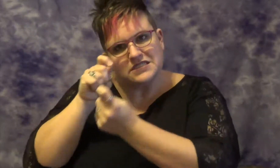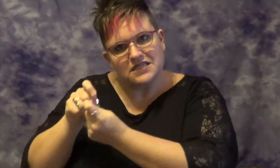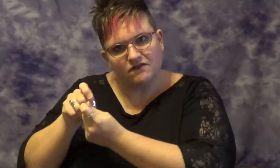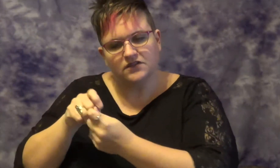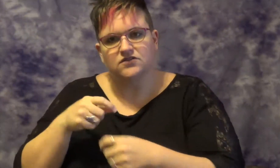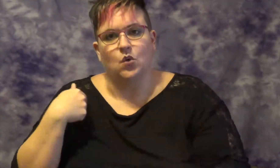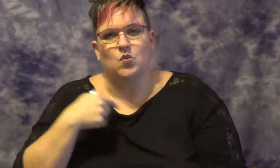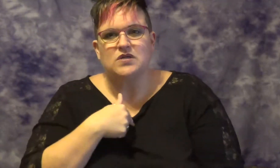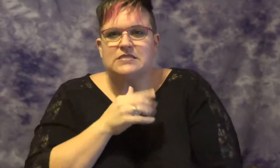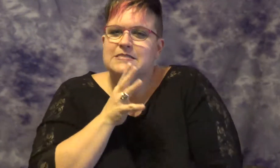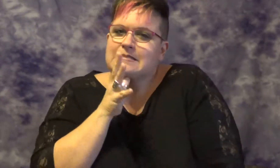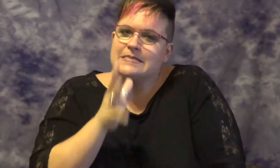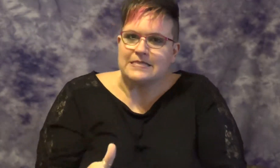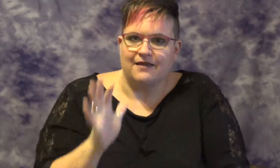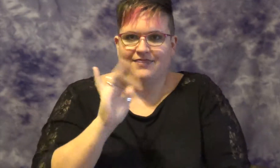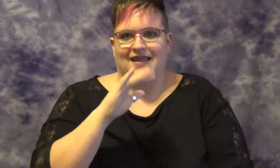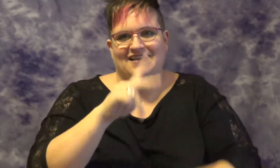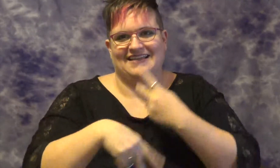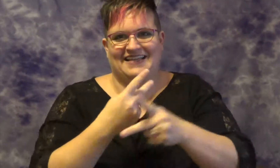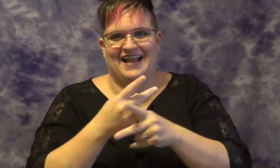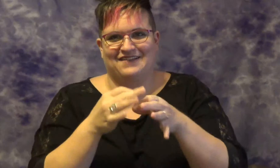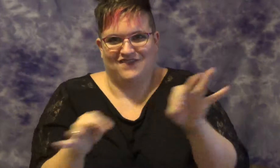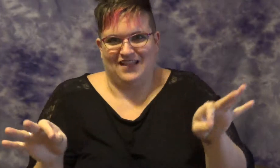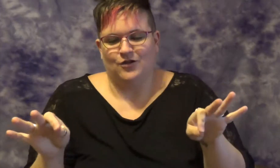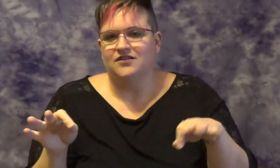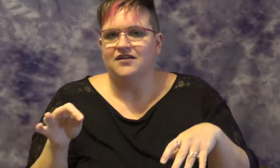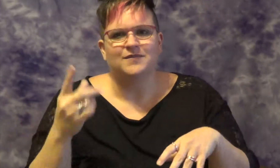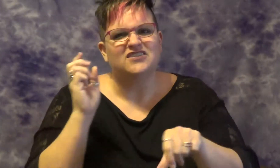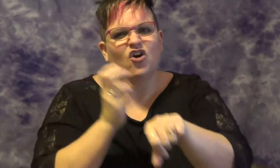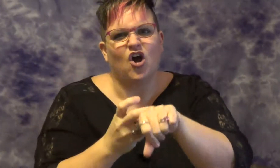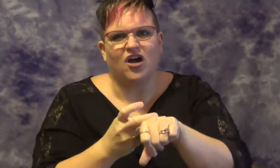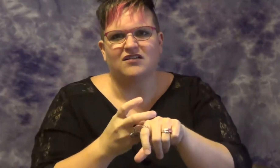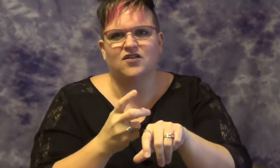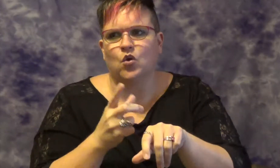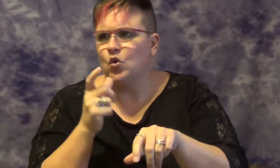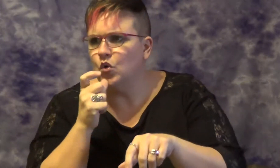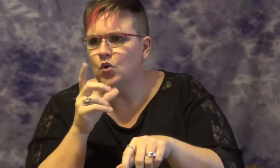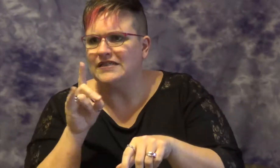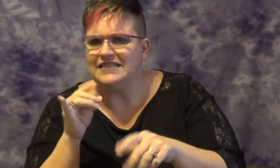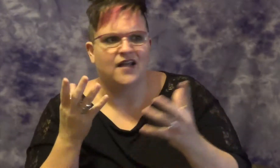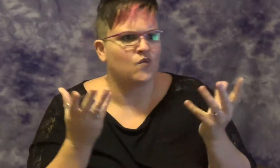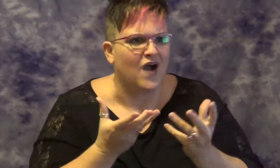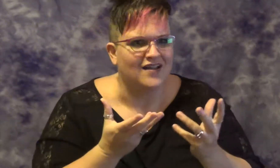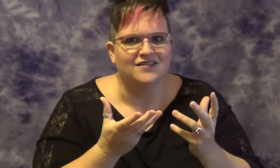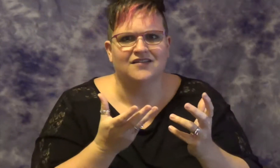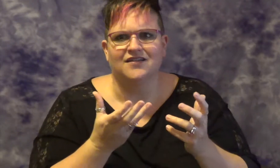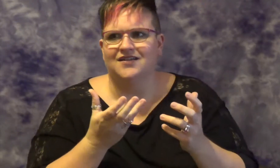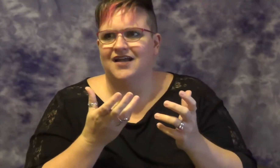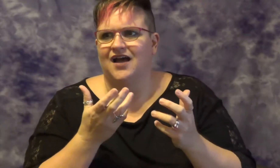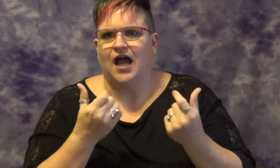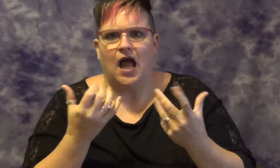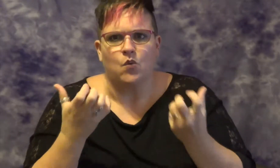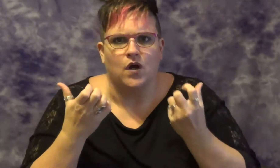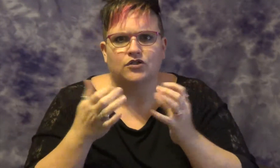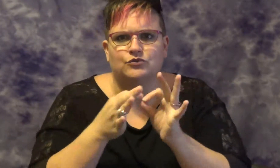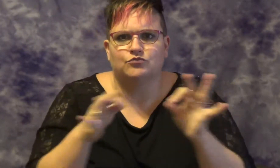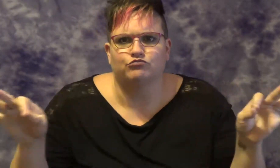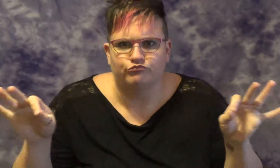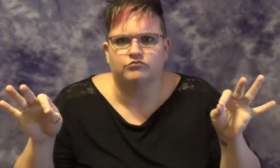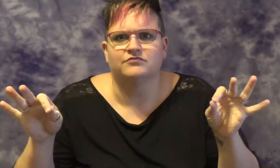in the deaf community, we know that it's highly detailed language, and so it's very hard because you don't know who did what,